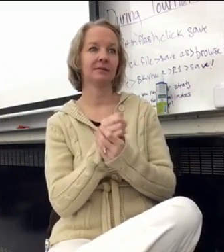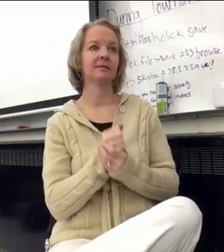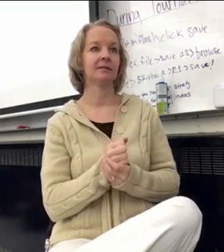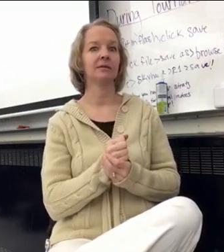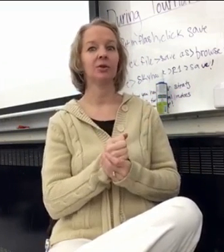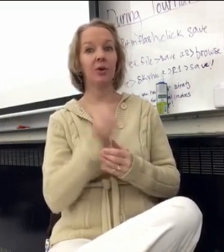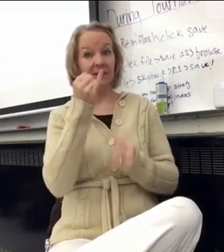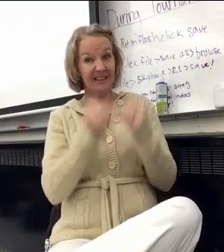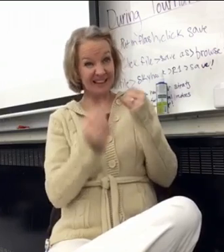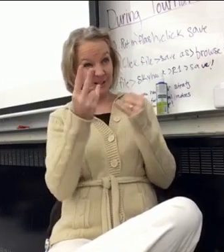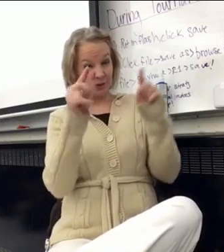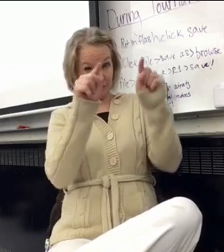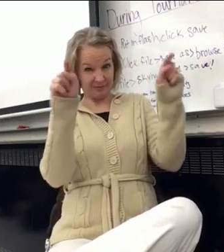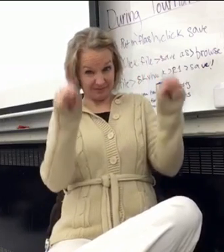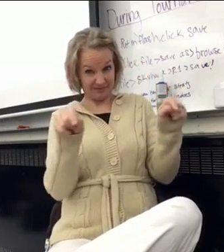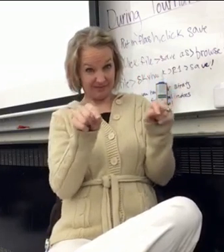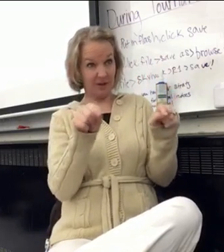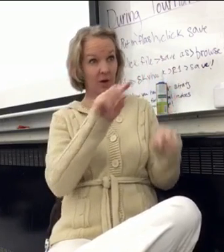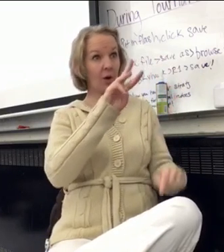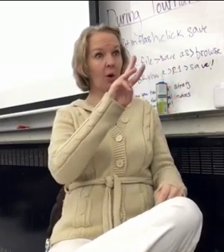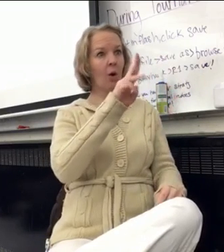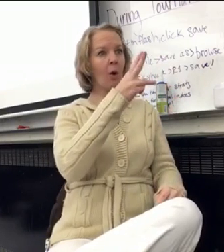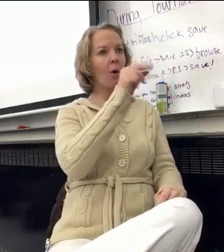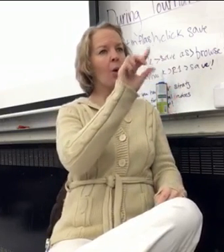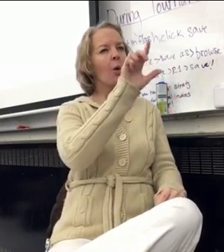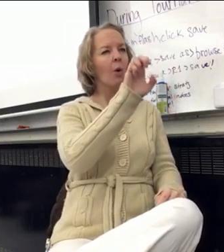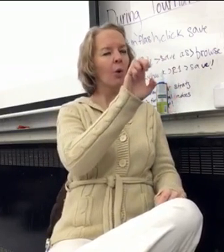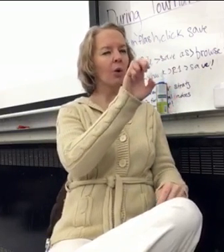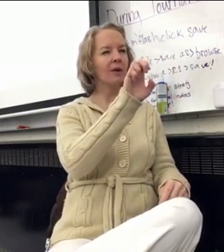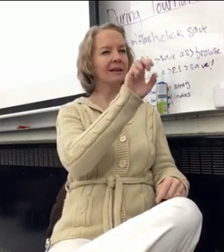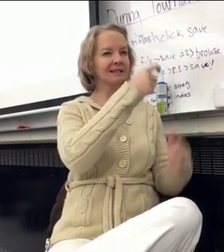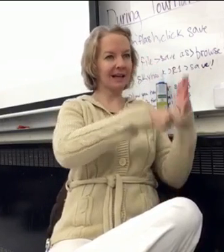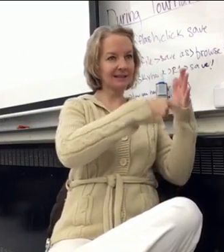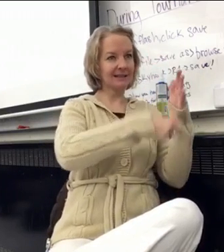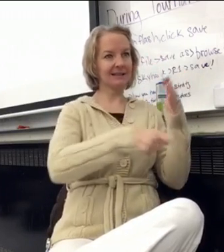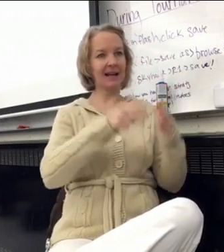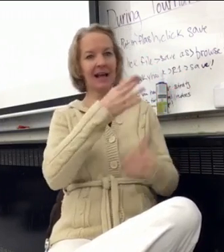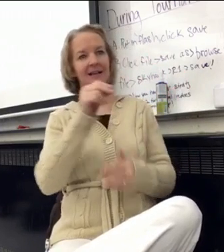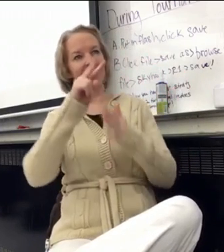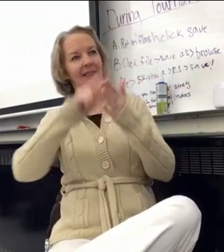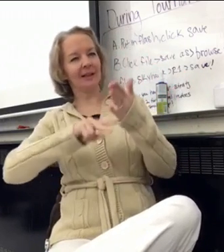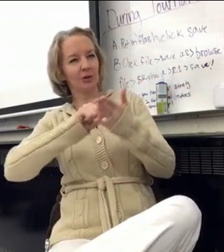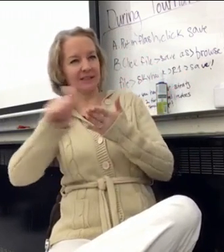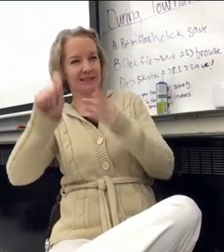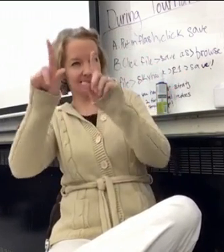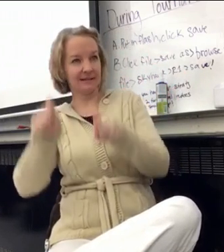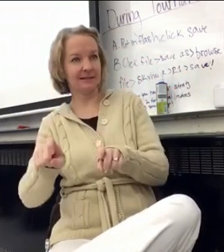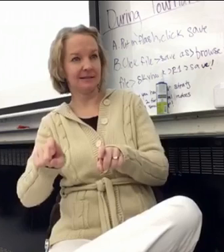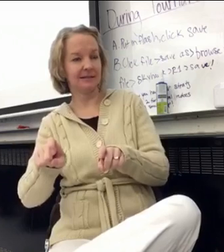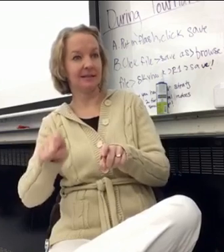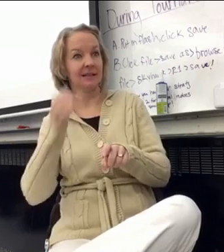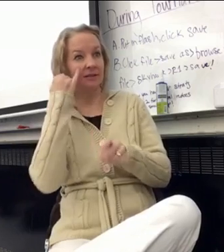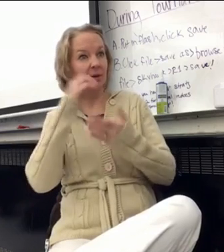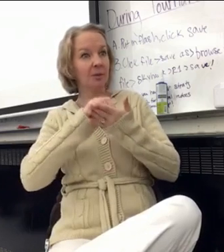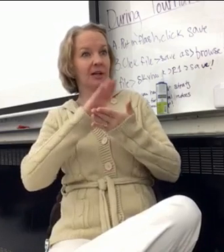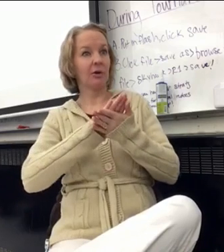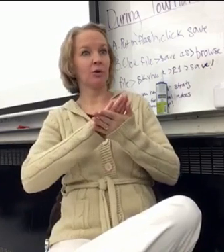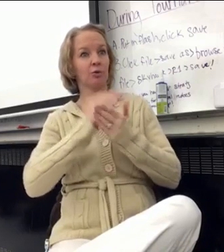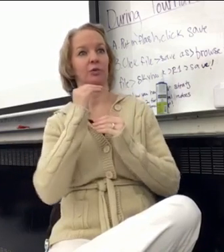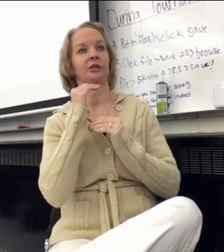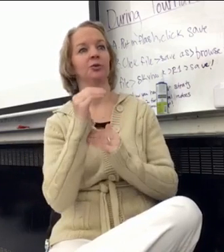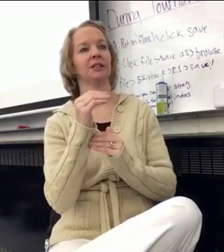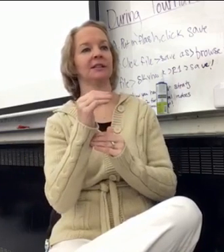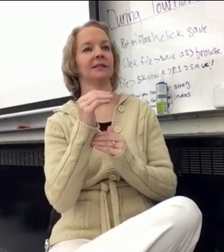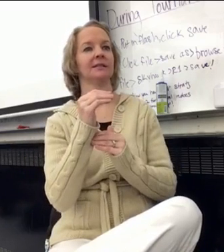the last two, poll taxes and literacy tests, And if you will put next to this,